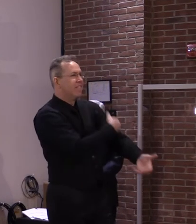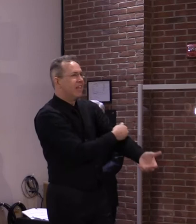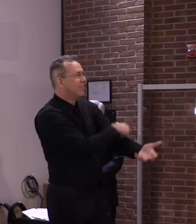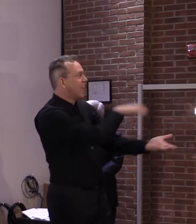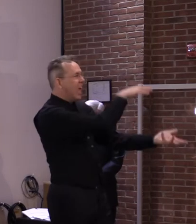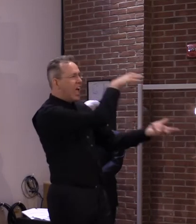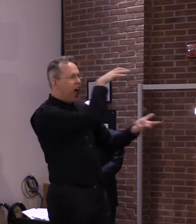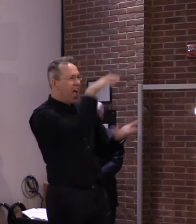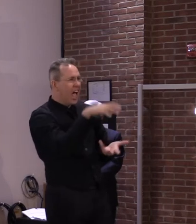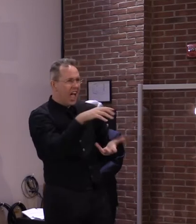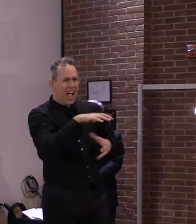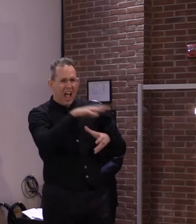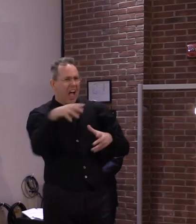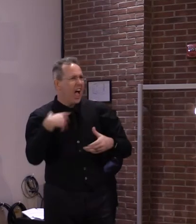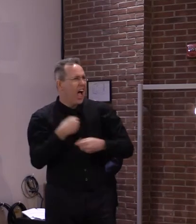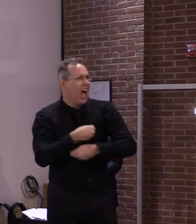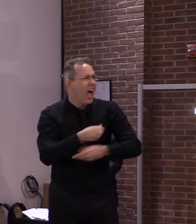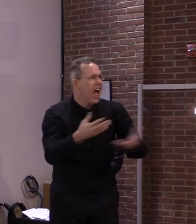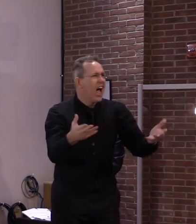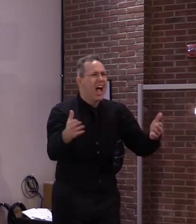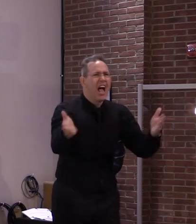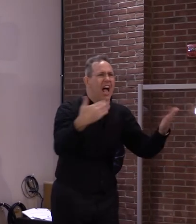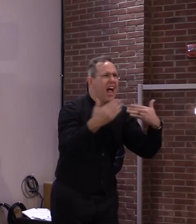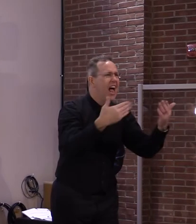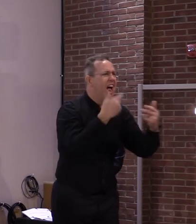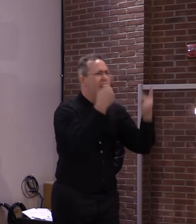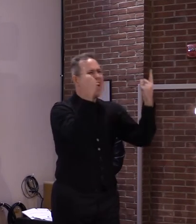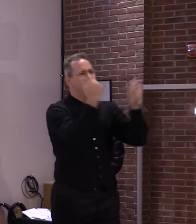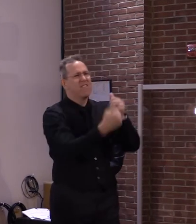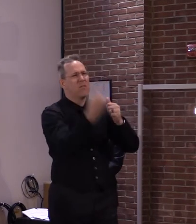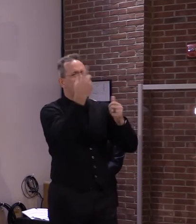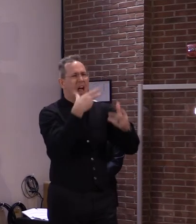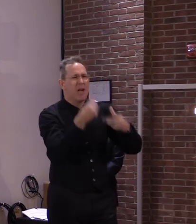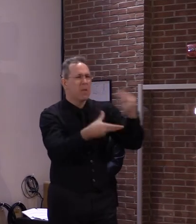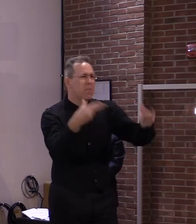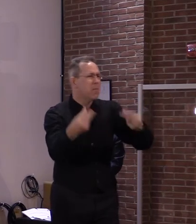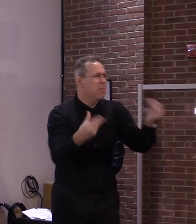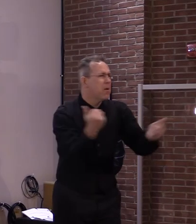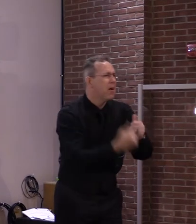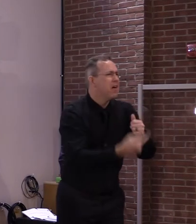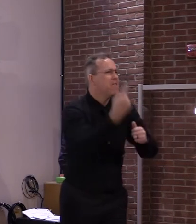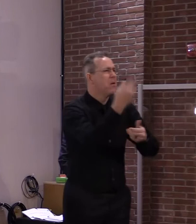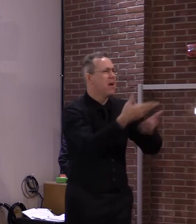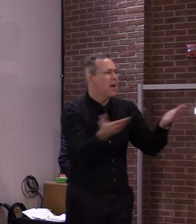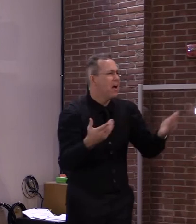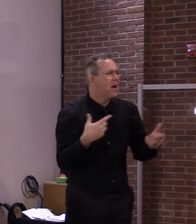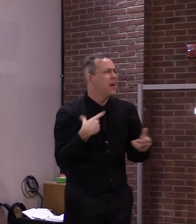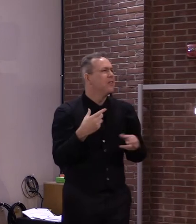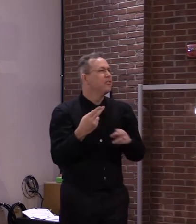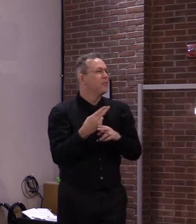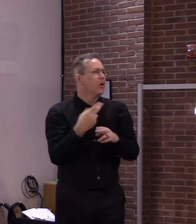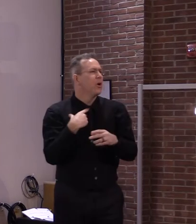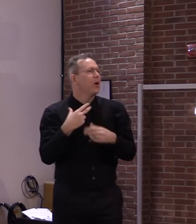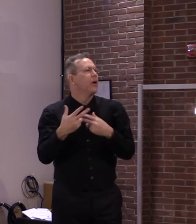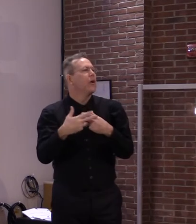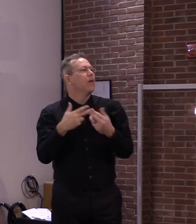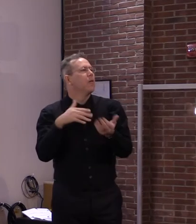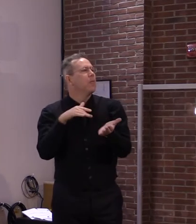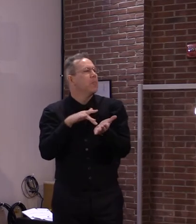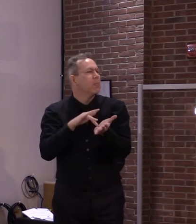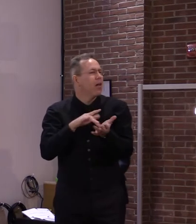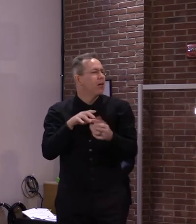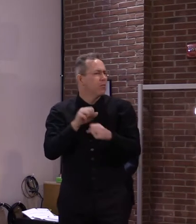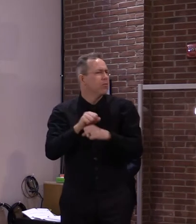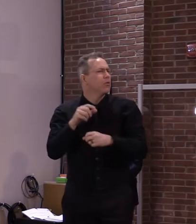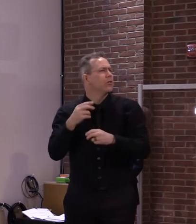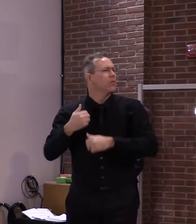and all hands on deck but we do have a medical reserve corps and we've instructed a lot of people to have their names in there